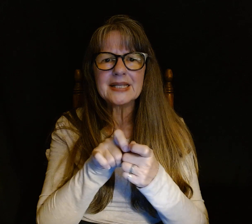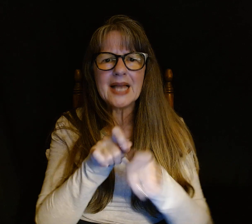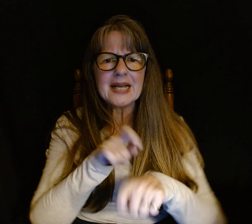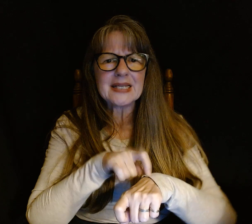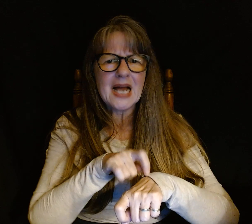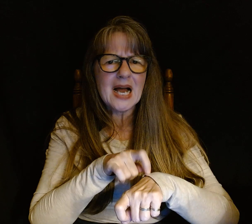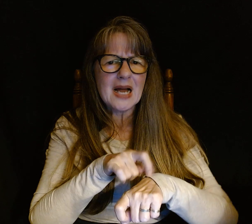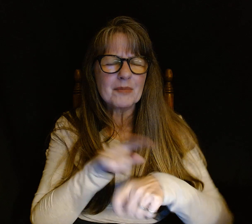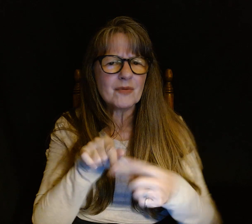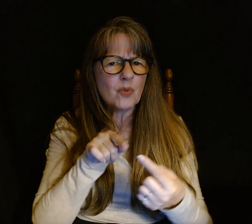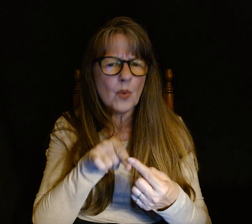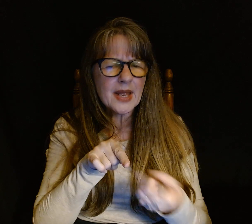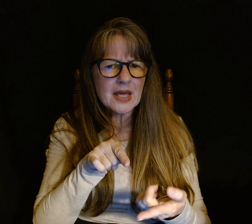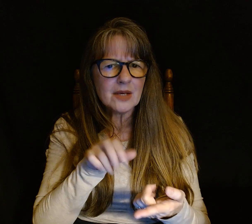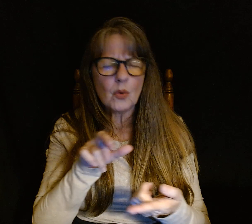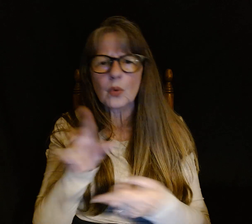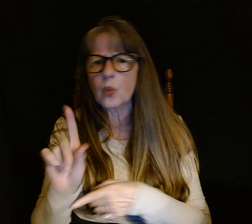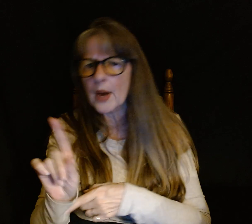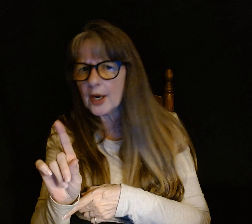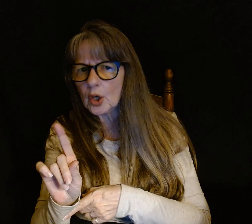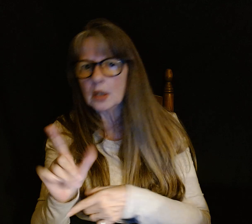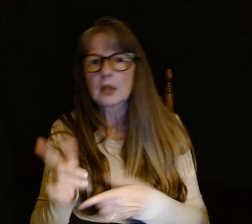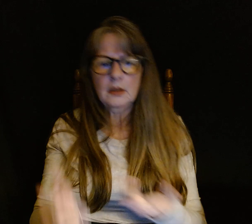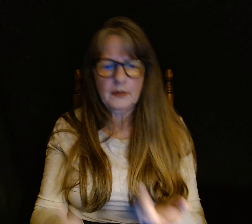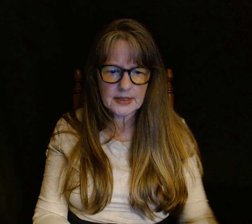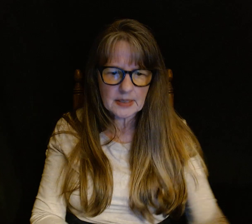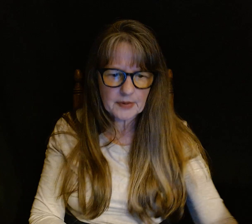exact time of when or where, that type of thing.